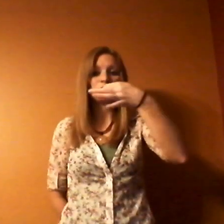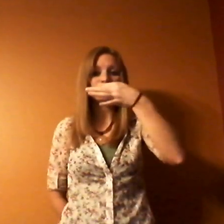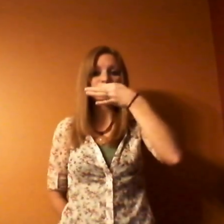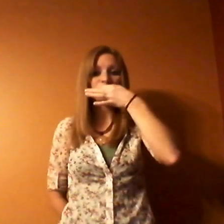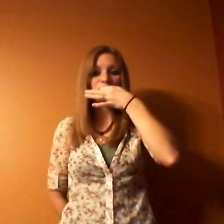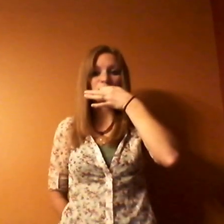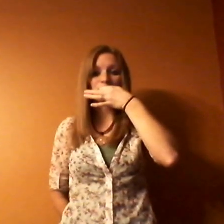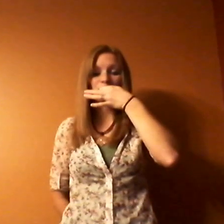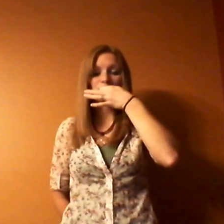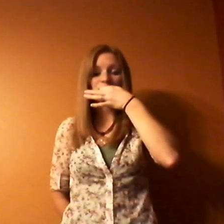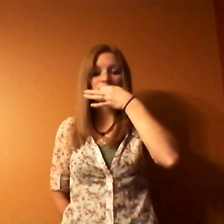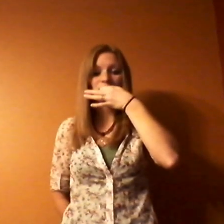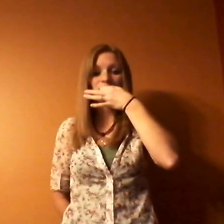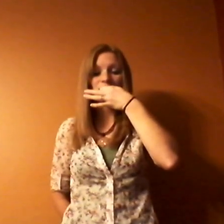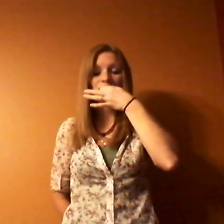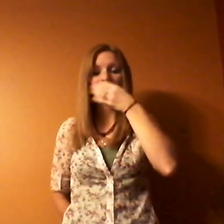soon,